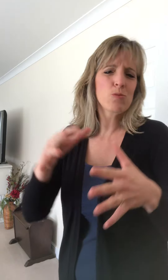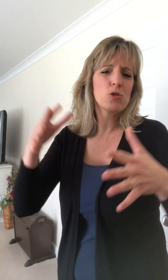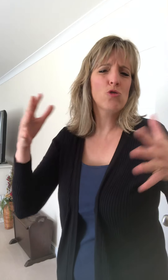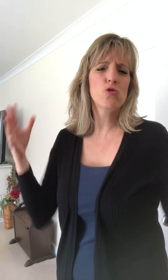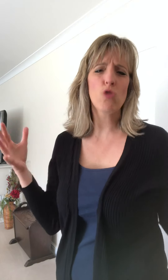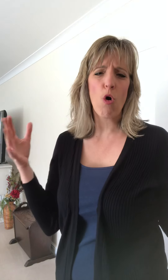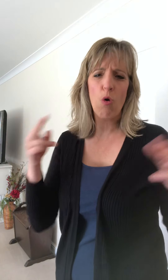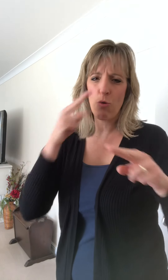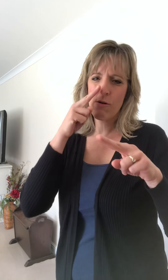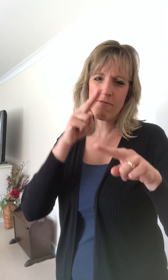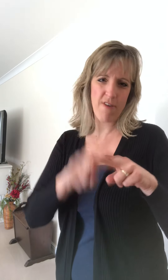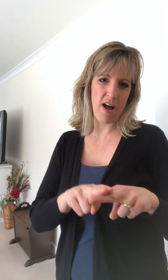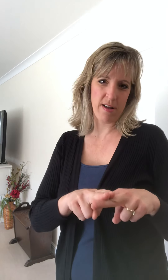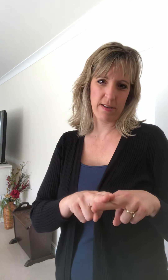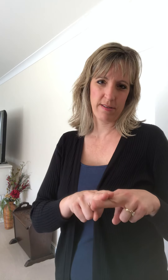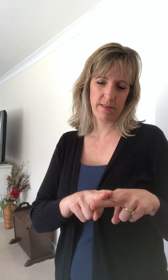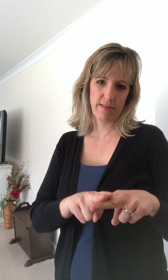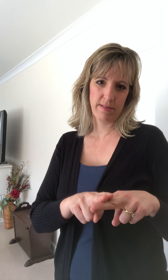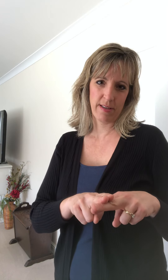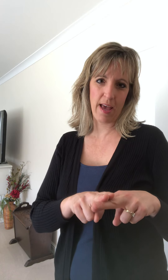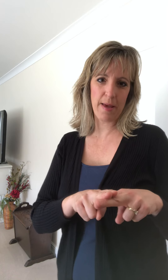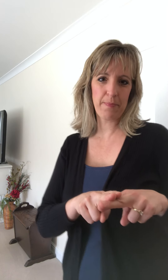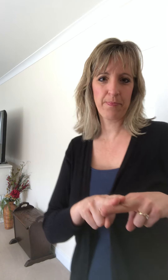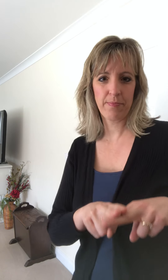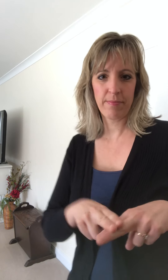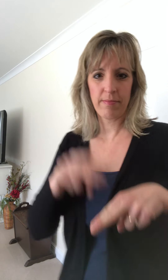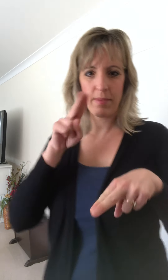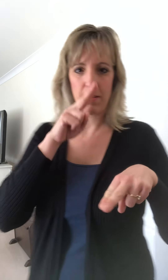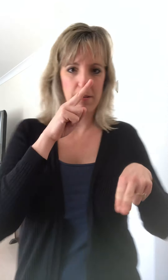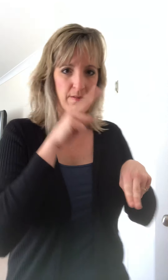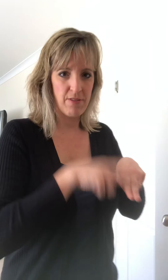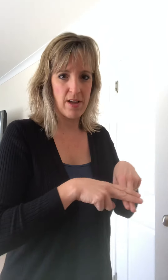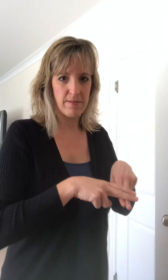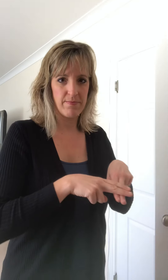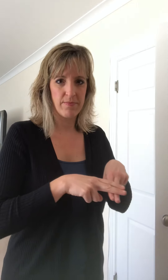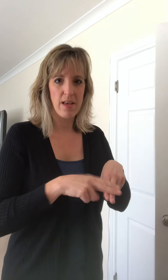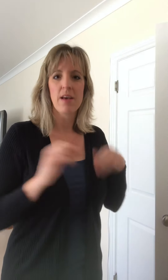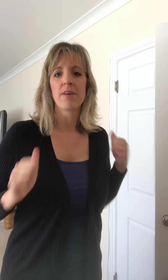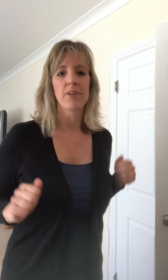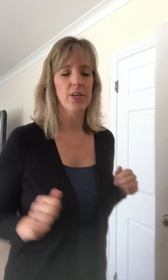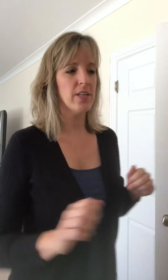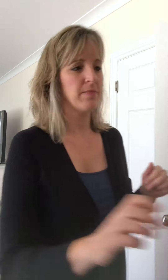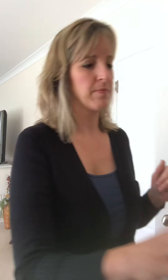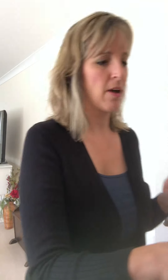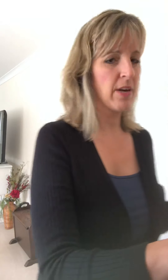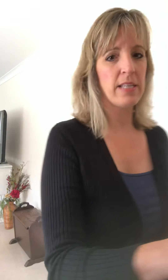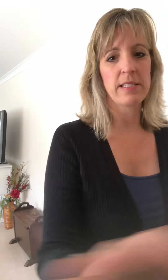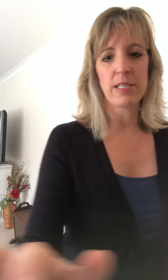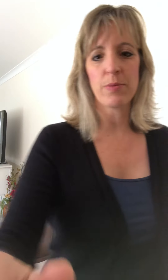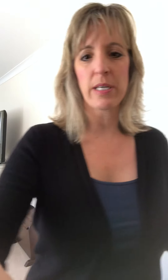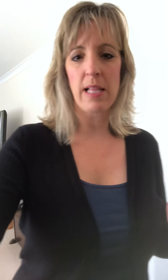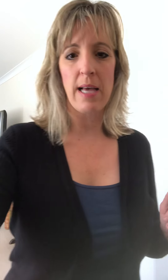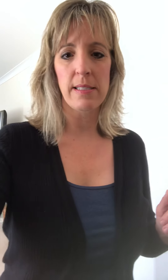was so fun. Okay? Fun. Very good. All right, see you in class.